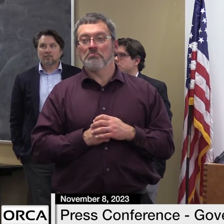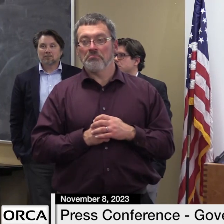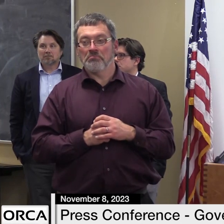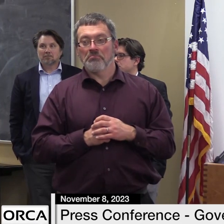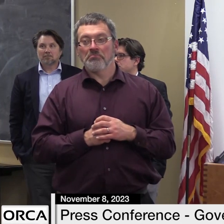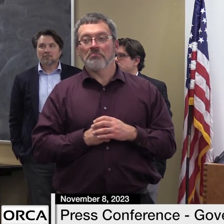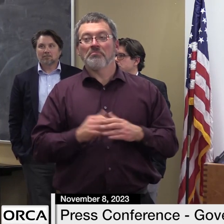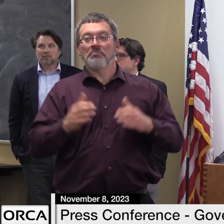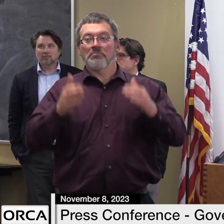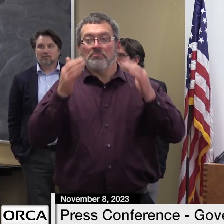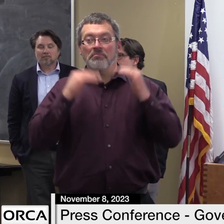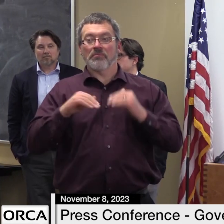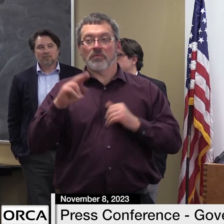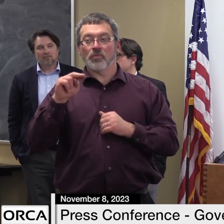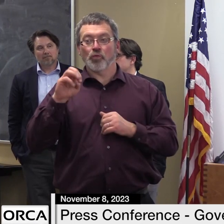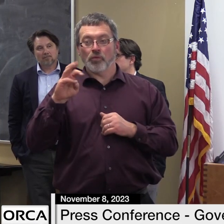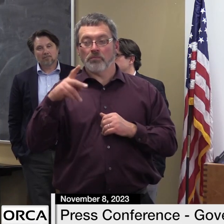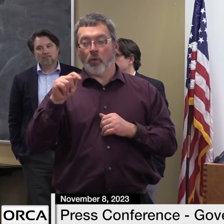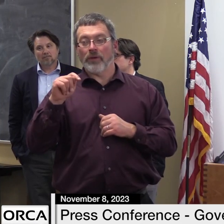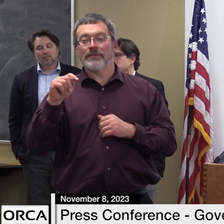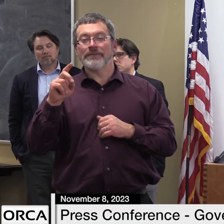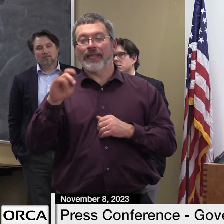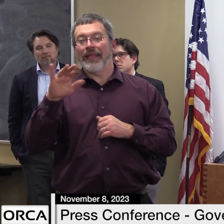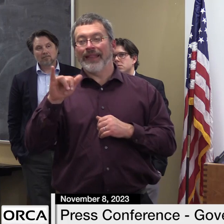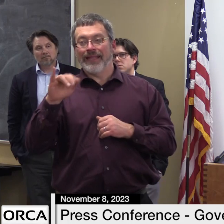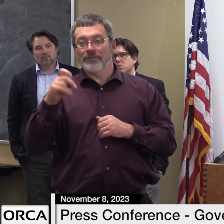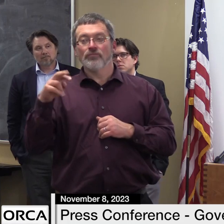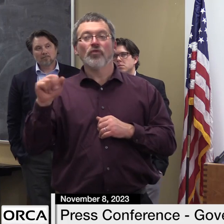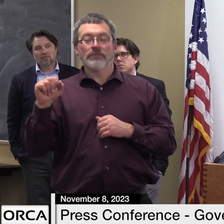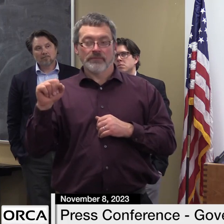Ed Barber, Newport Daily Express.